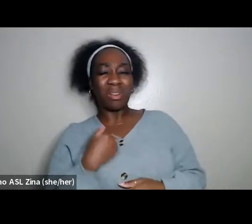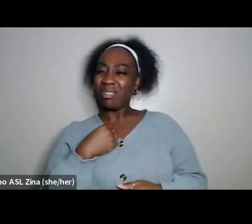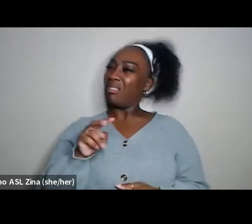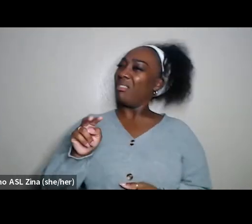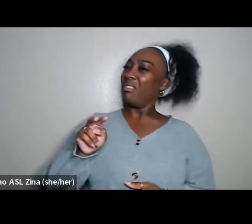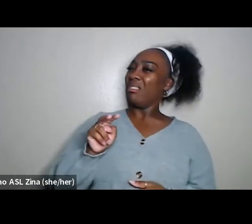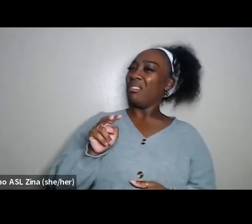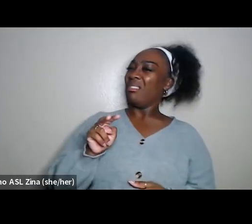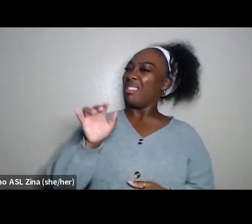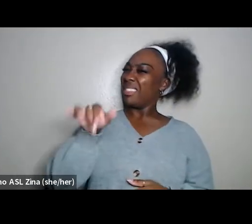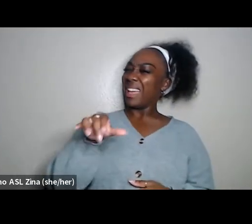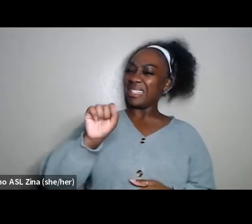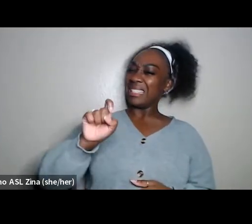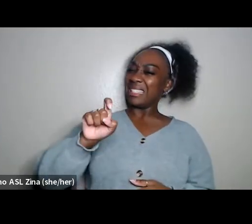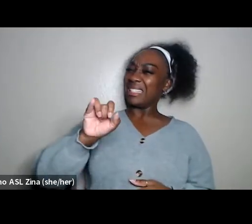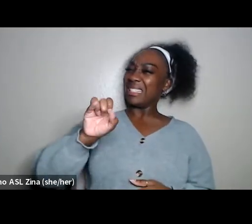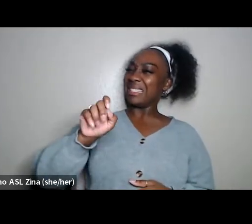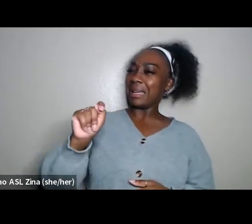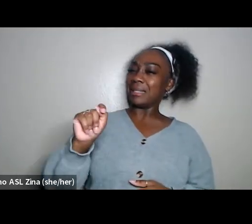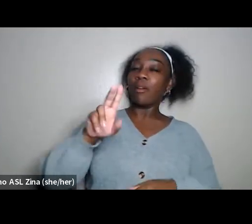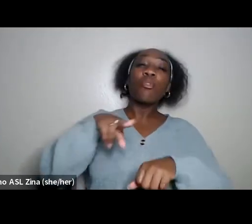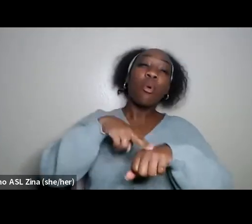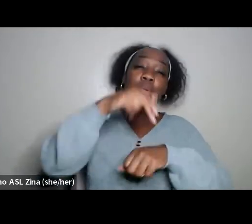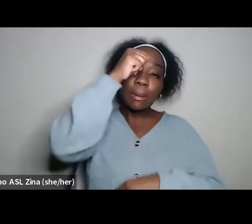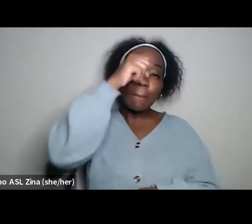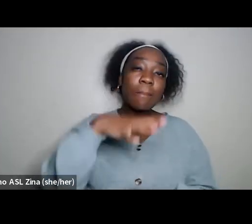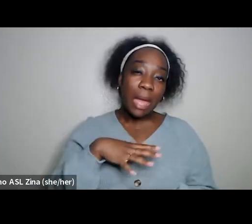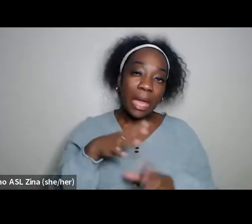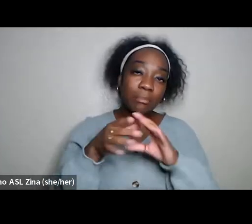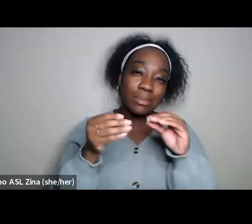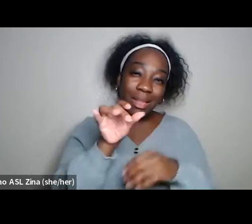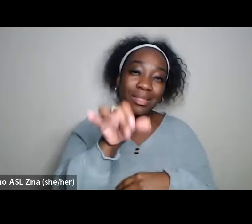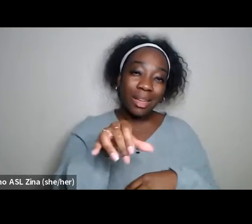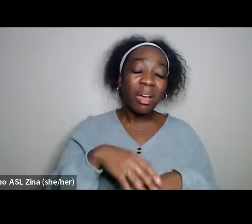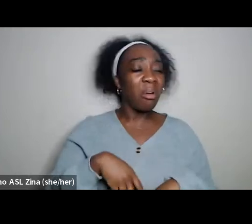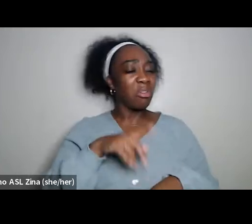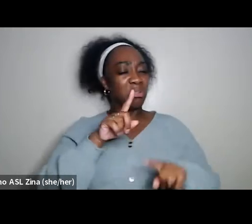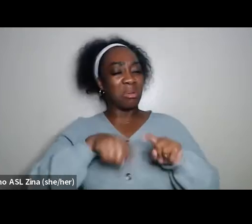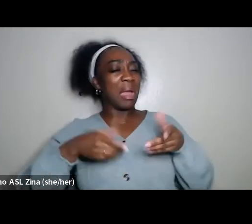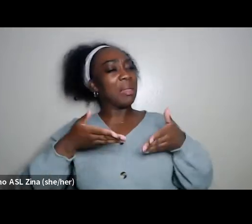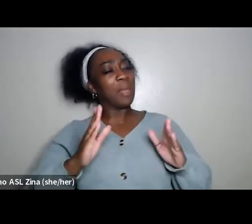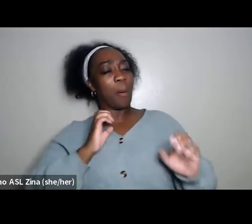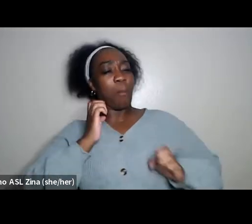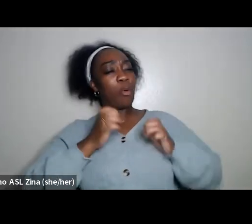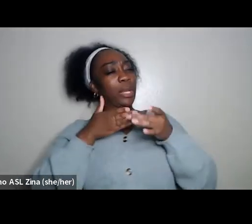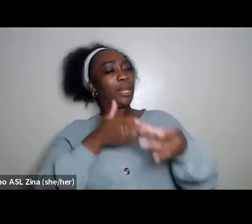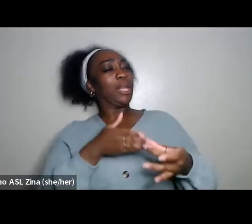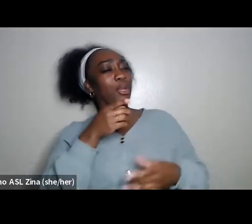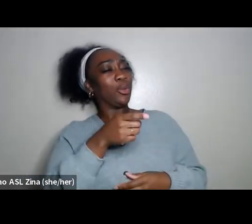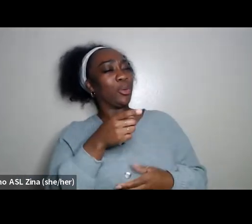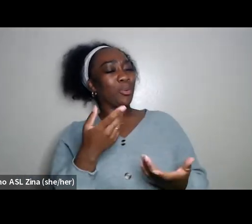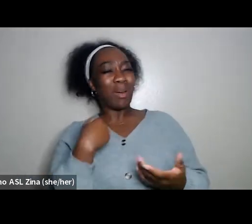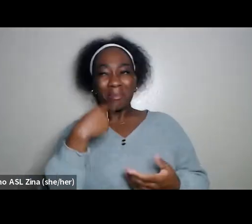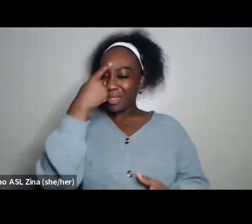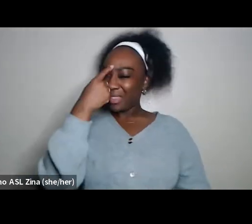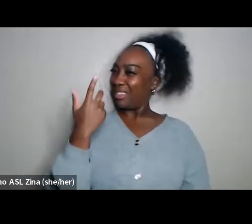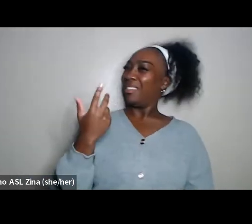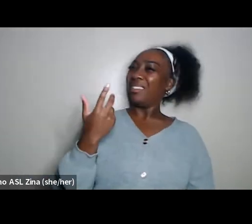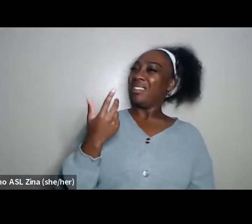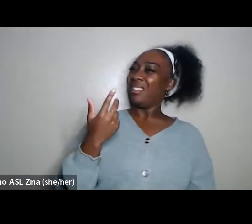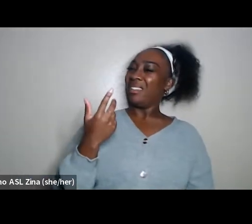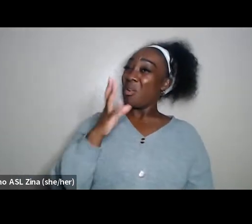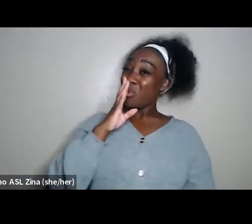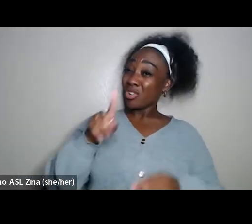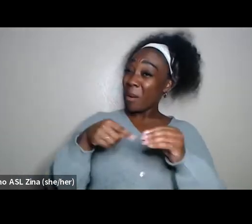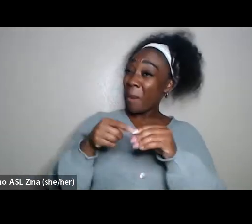say, right? It was, of course, a man that said it. Can't be led by emotion. And I'm thinking, we talking about a business deal. I'm